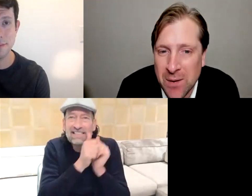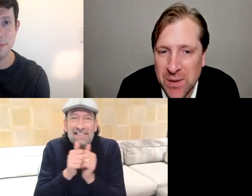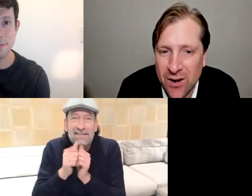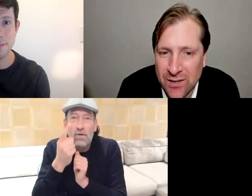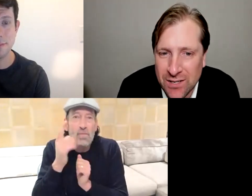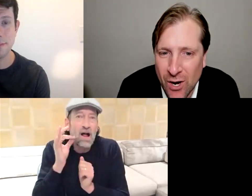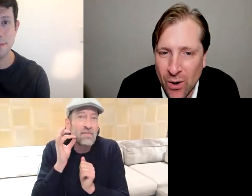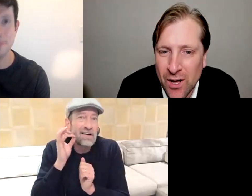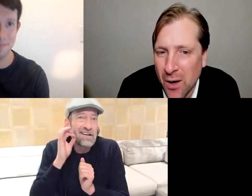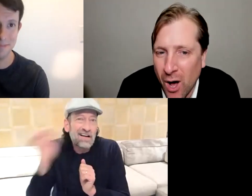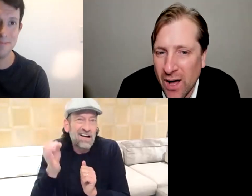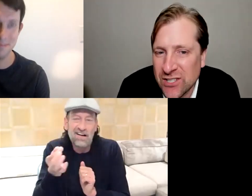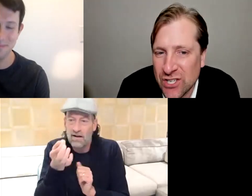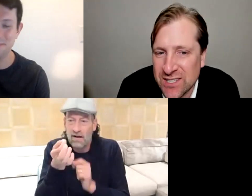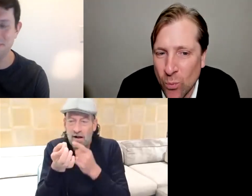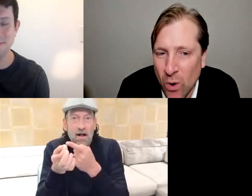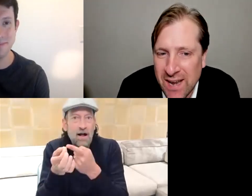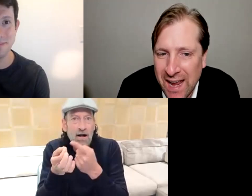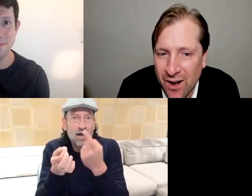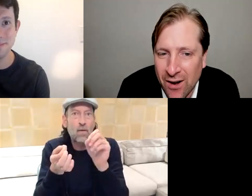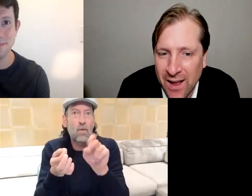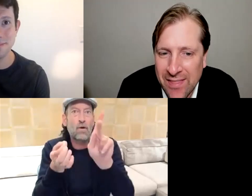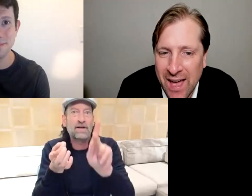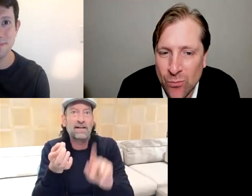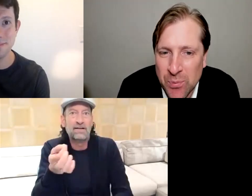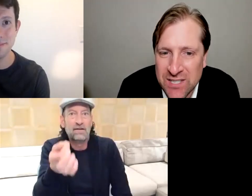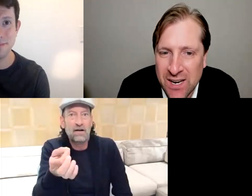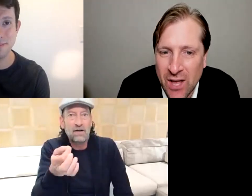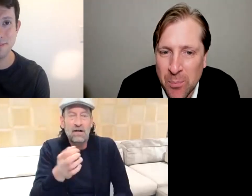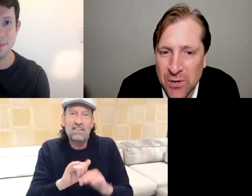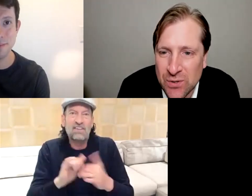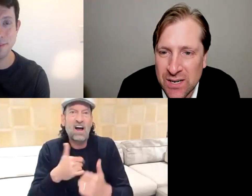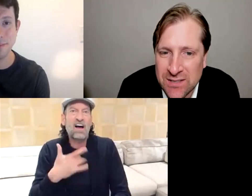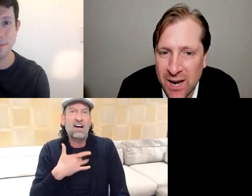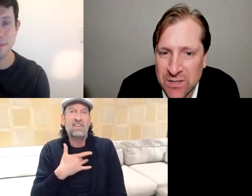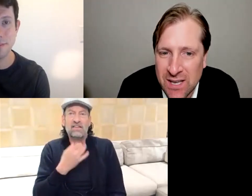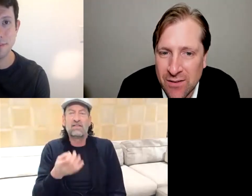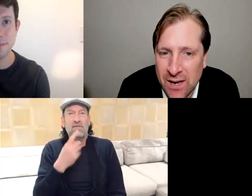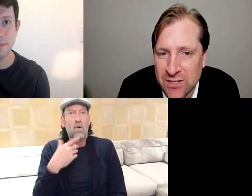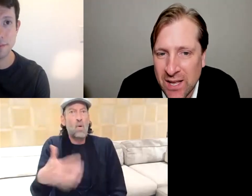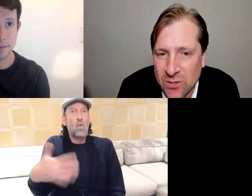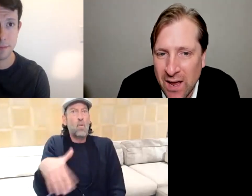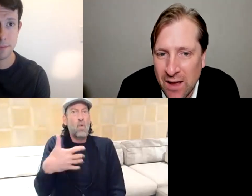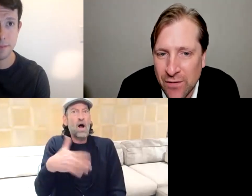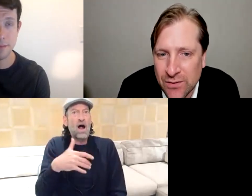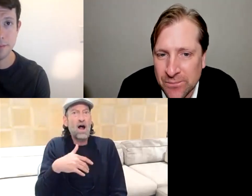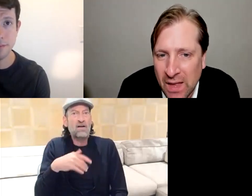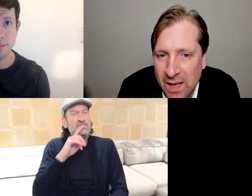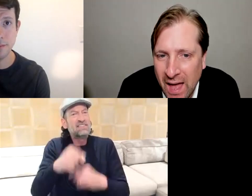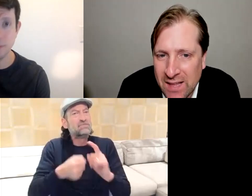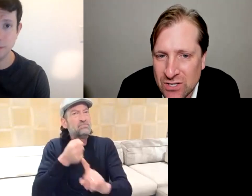in my beard, you know, it's just this one hair, and that represented the opportunities that I was given. And so that's the way I